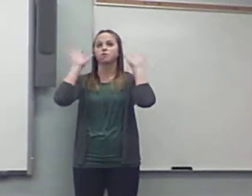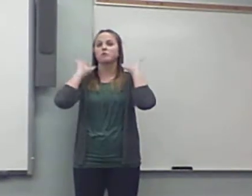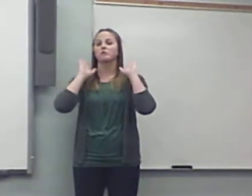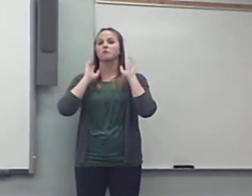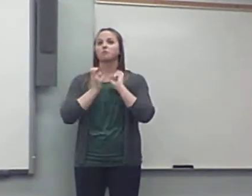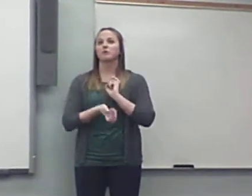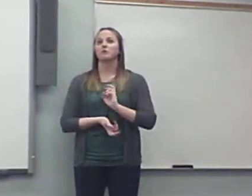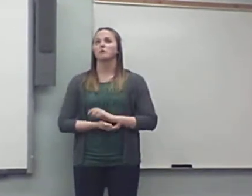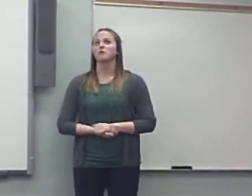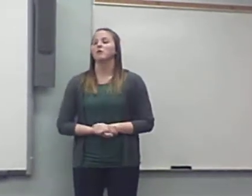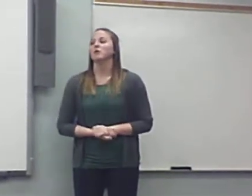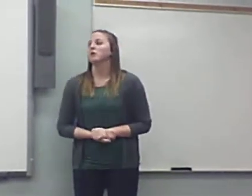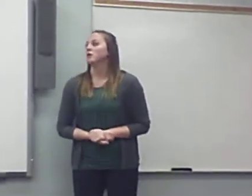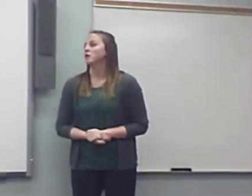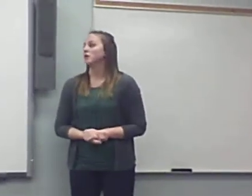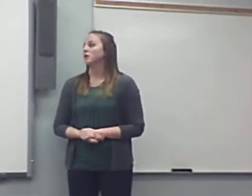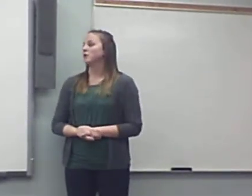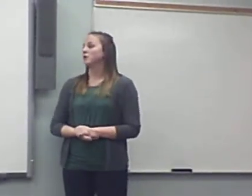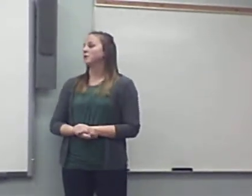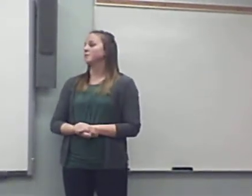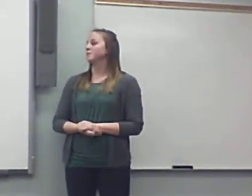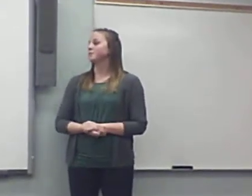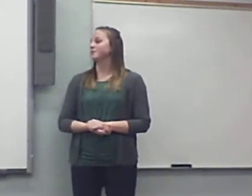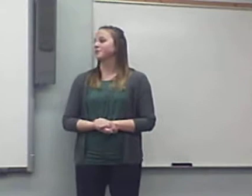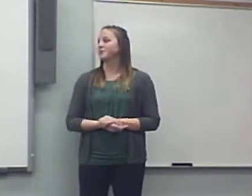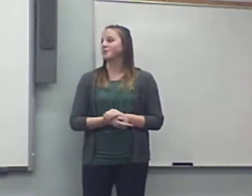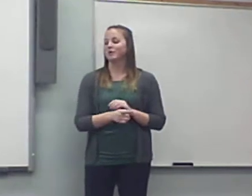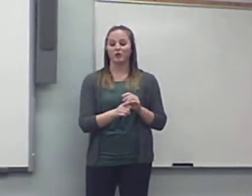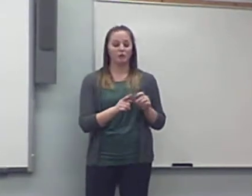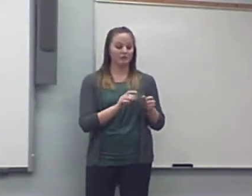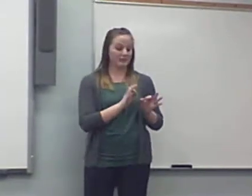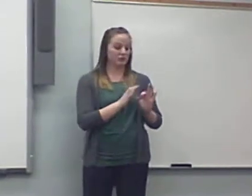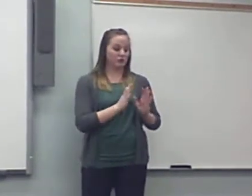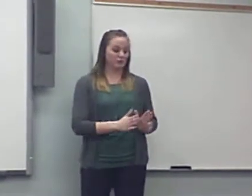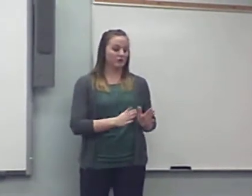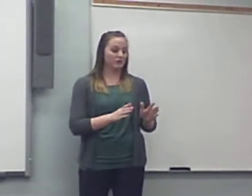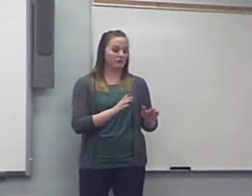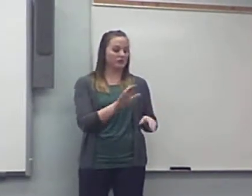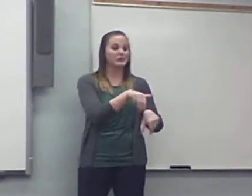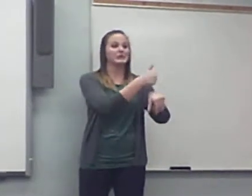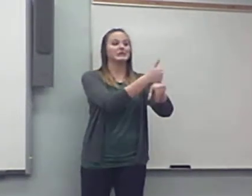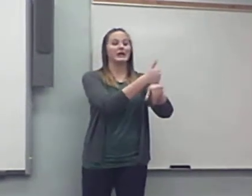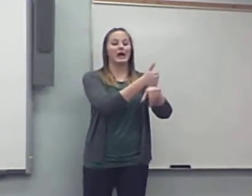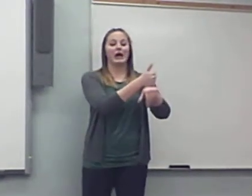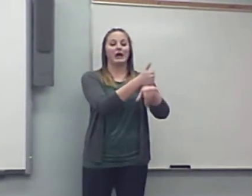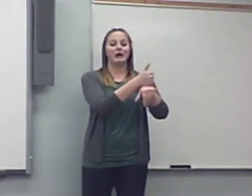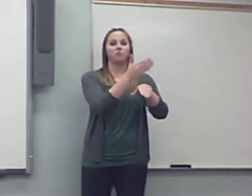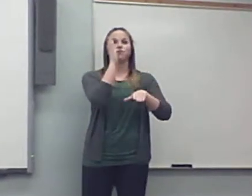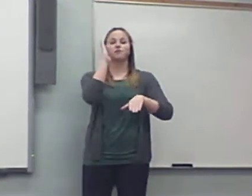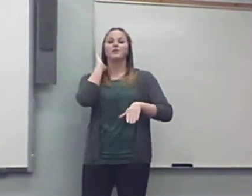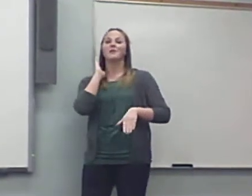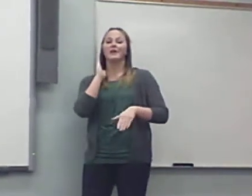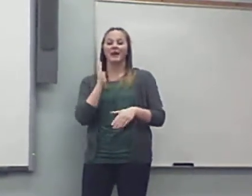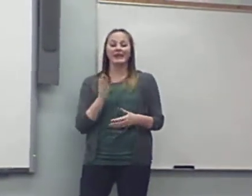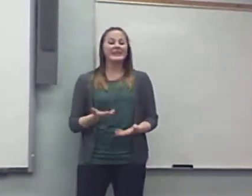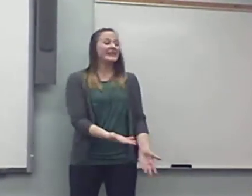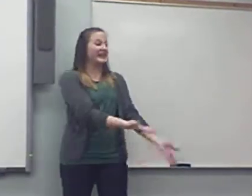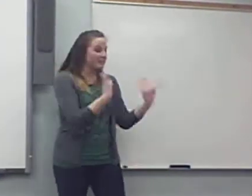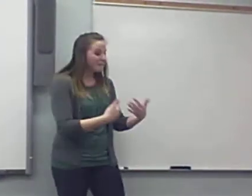poor cousins, you know, of all those years. And now all of a sudden professionals are being invited, come join this team. They pay well, let's do it.